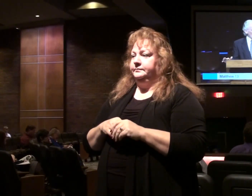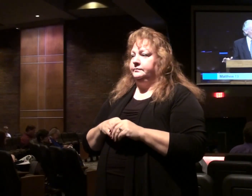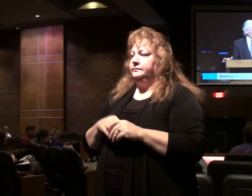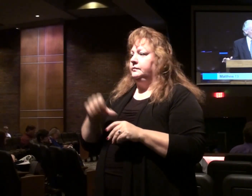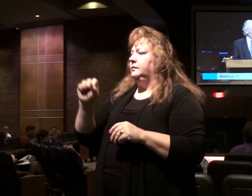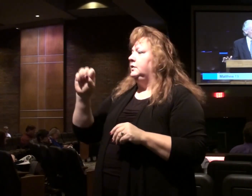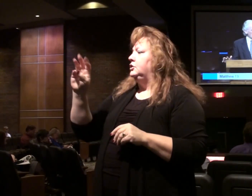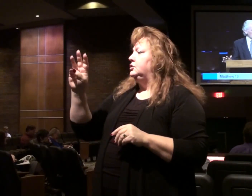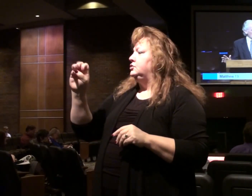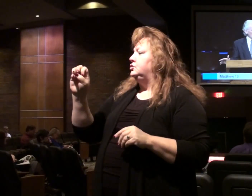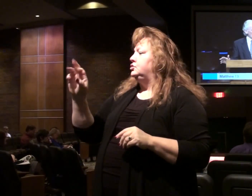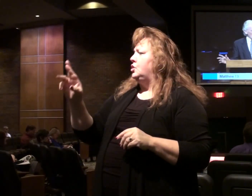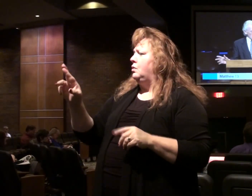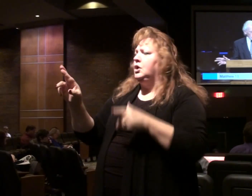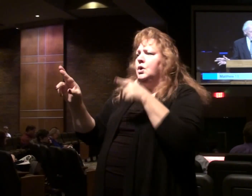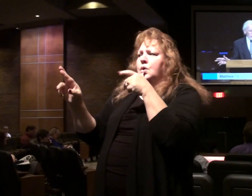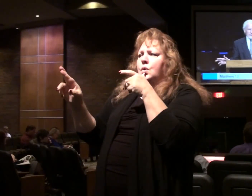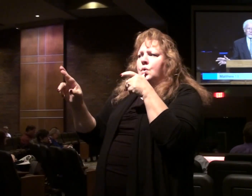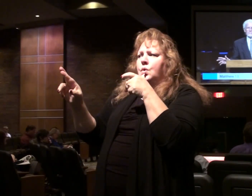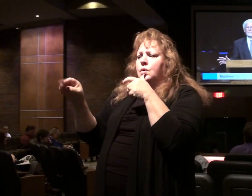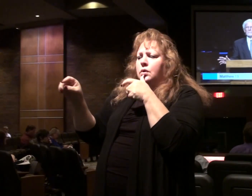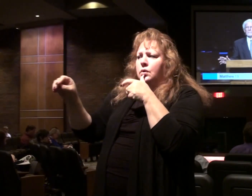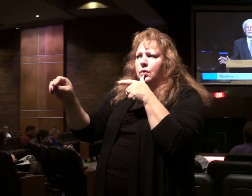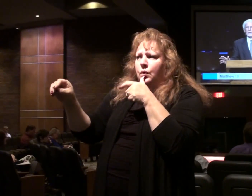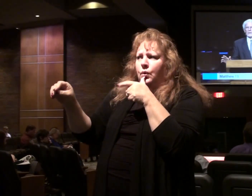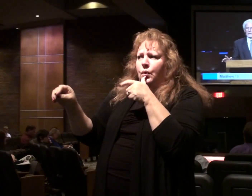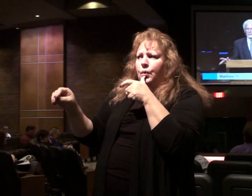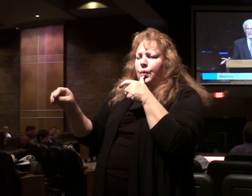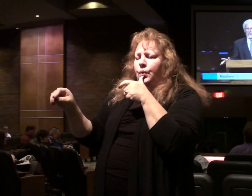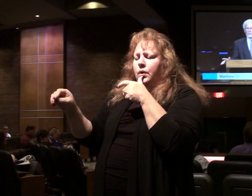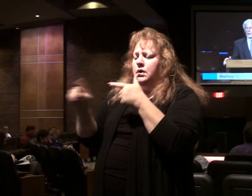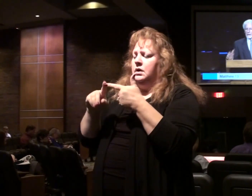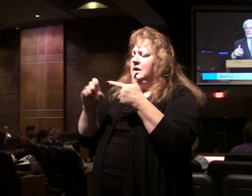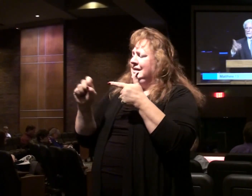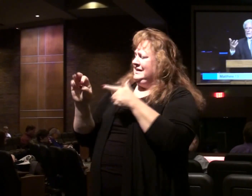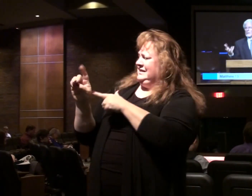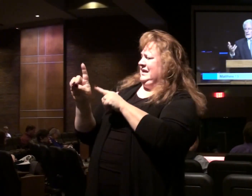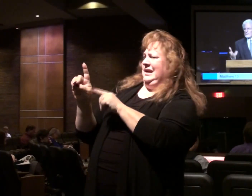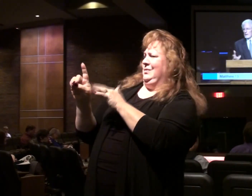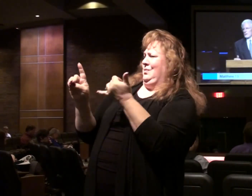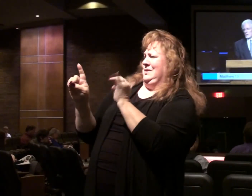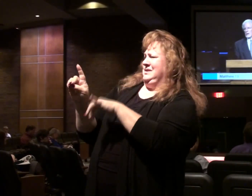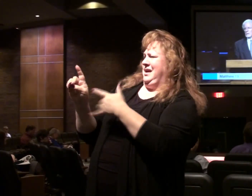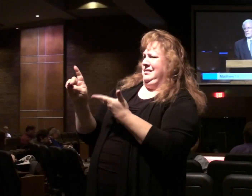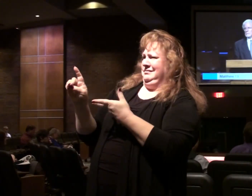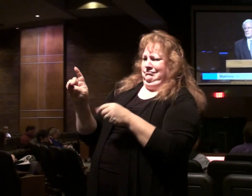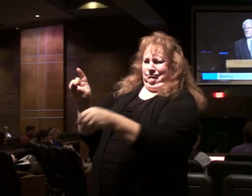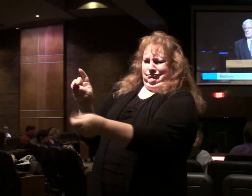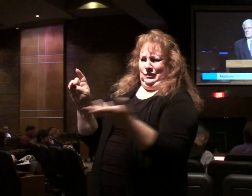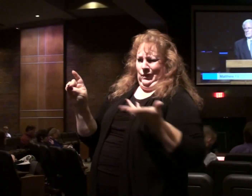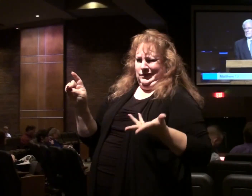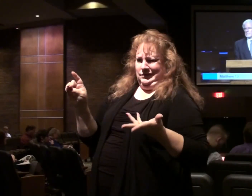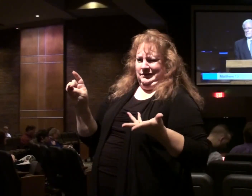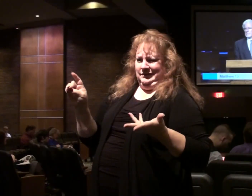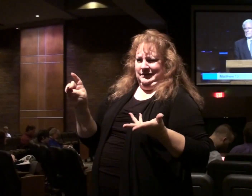The sower, who is doing the sowing? The seed, what is the seed that is sown?